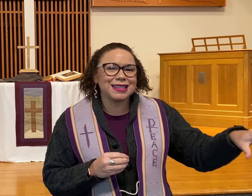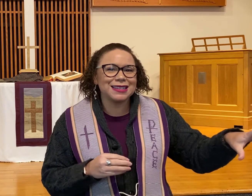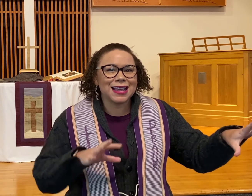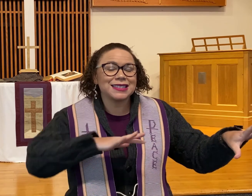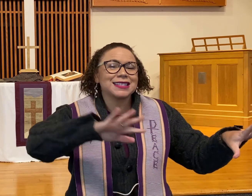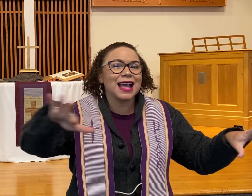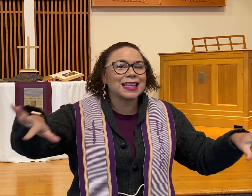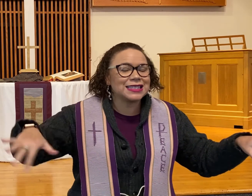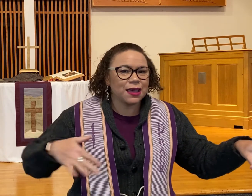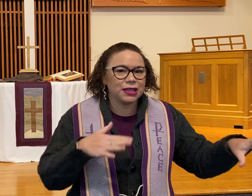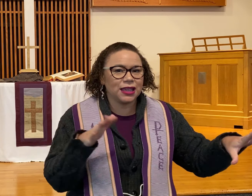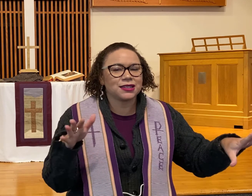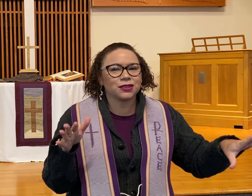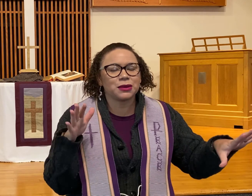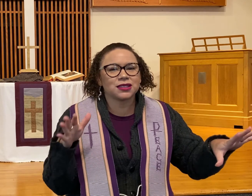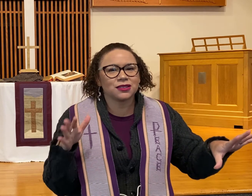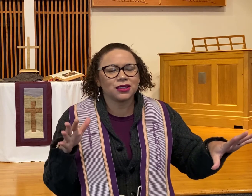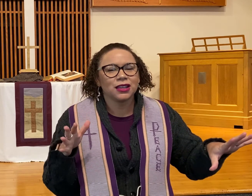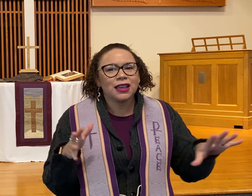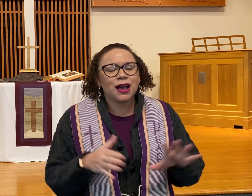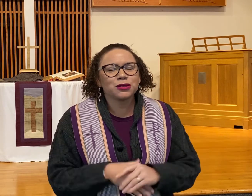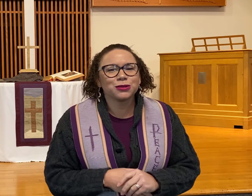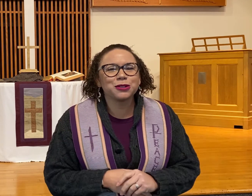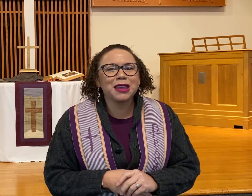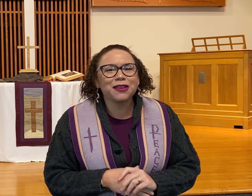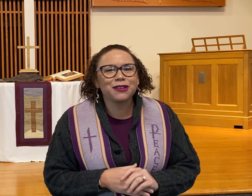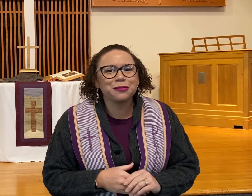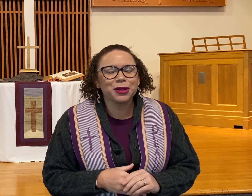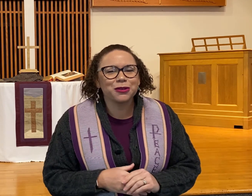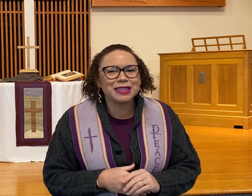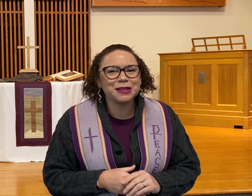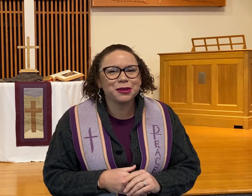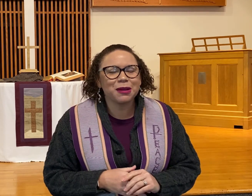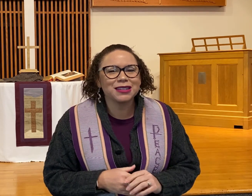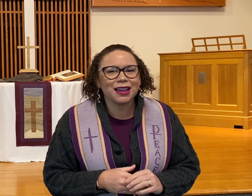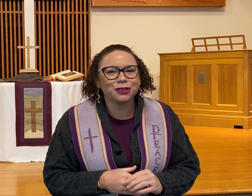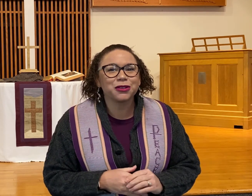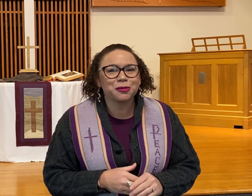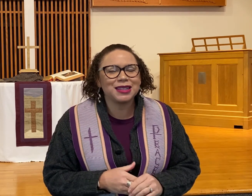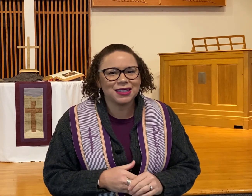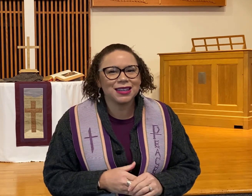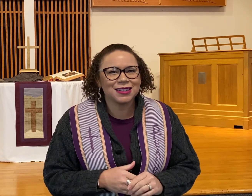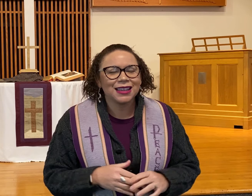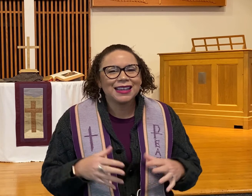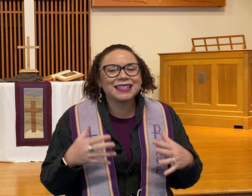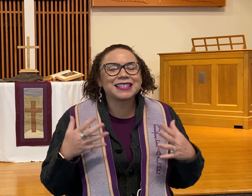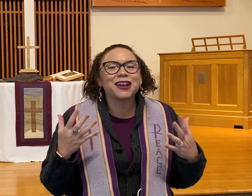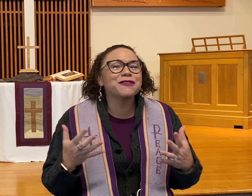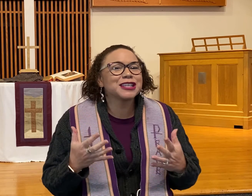tent as to not contaminate the rest of the household. You may have read a book or seen a book by the title The Red Tent. It's the conversation